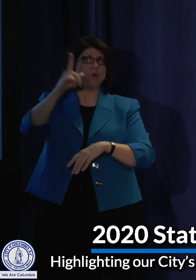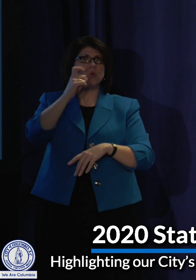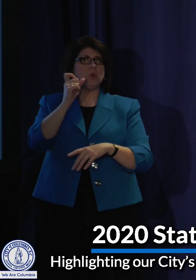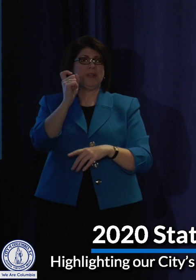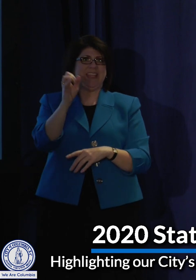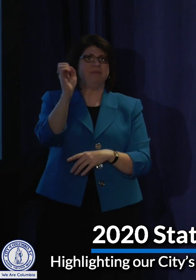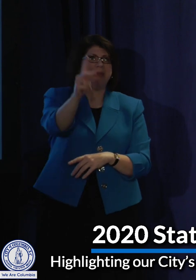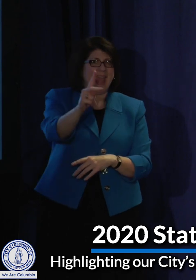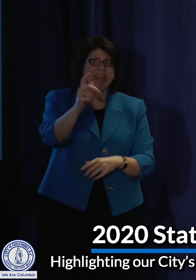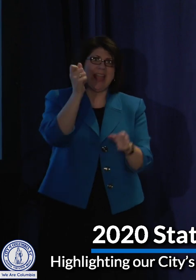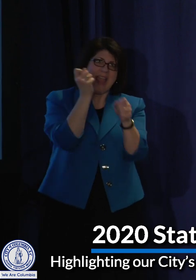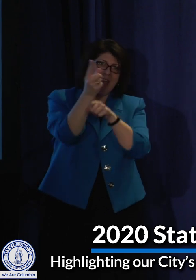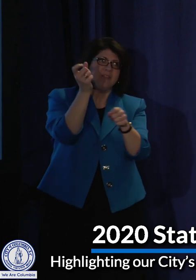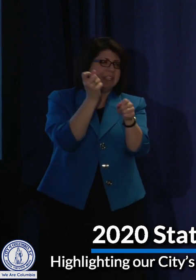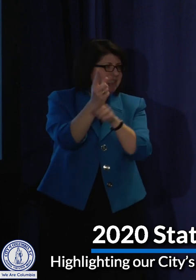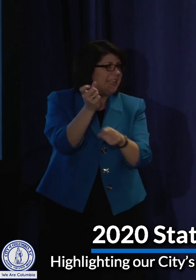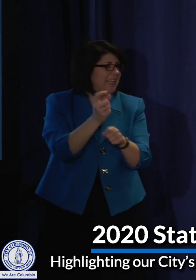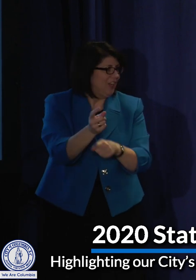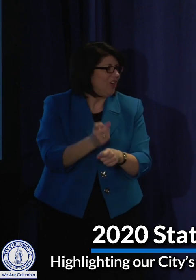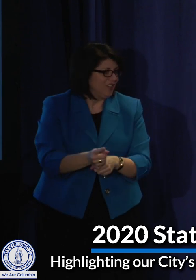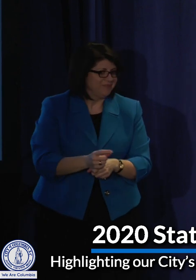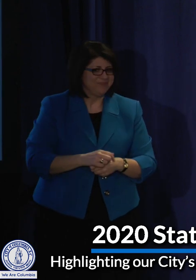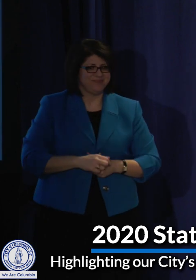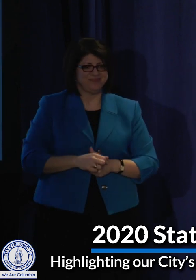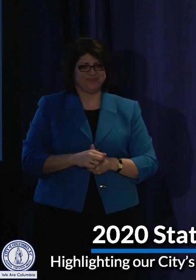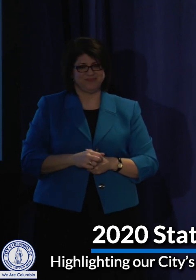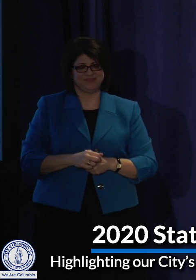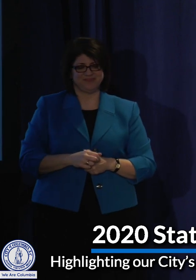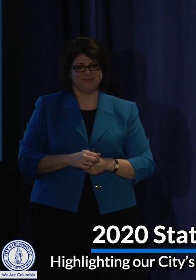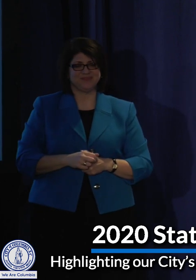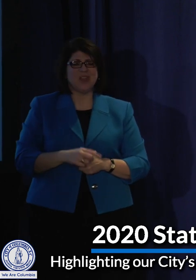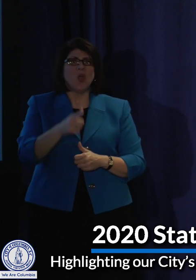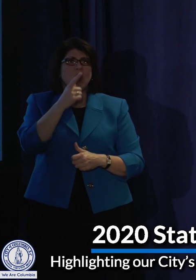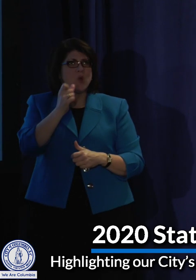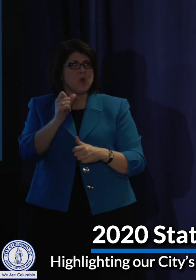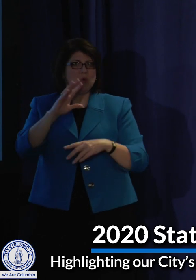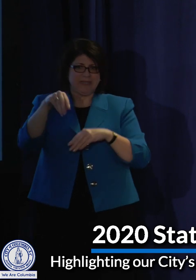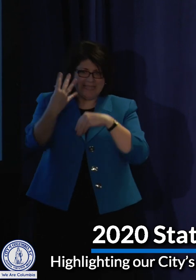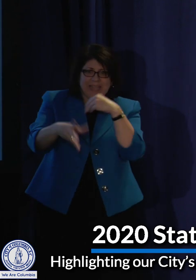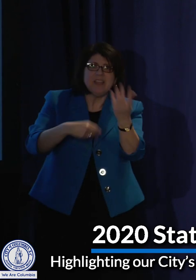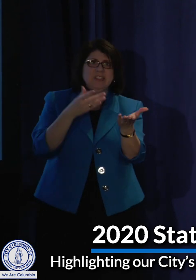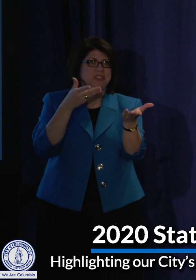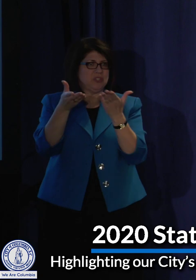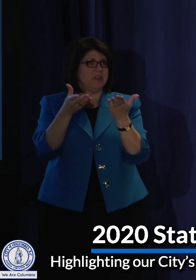back every single year to the fabric of this great community.